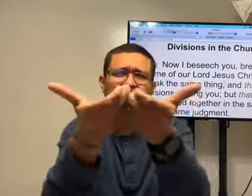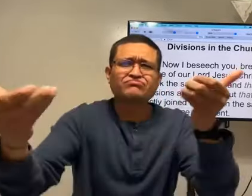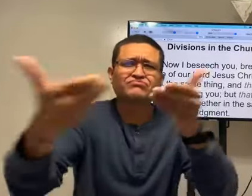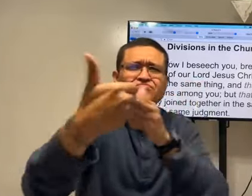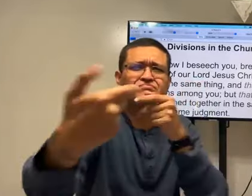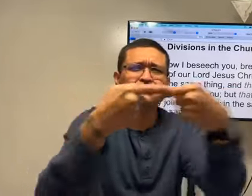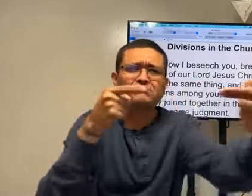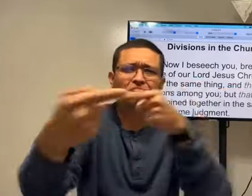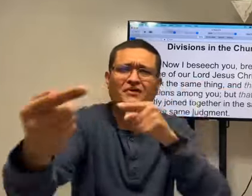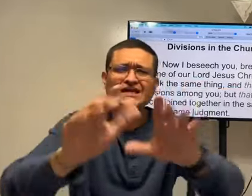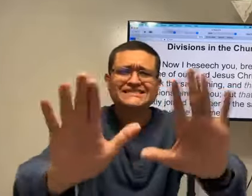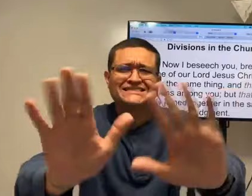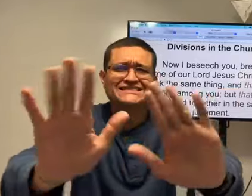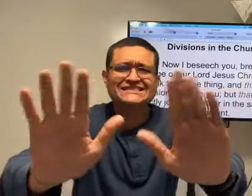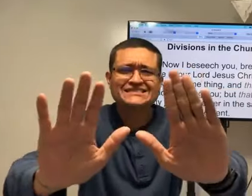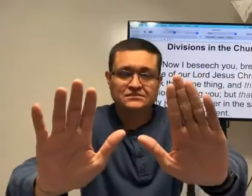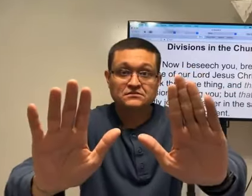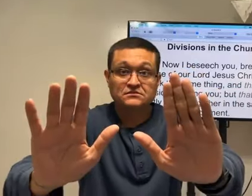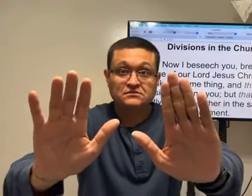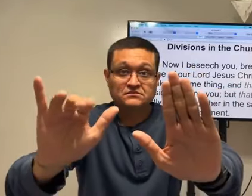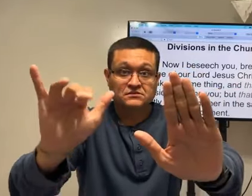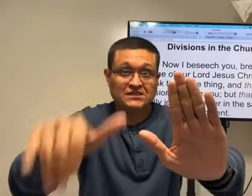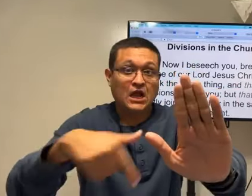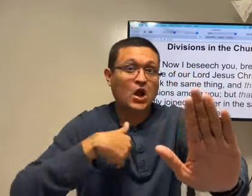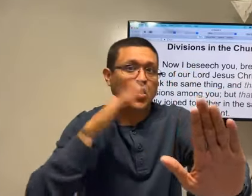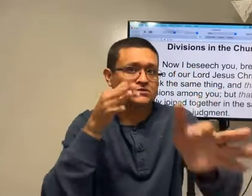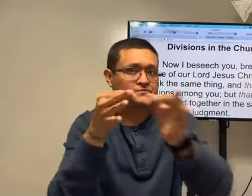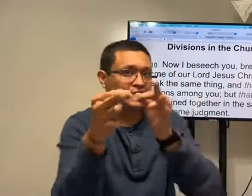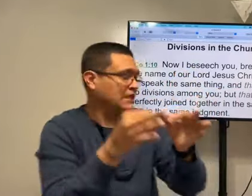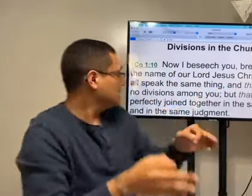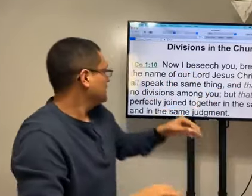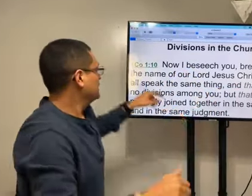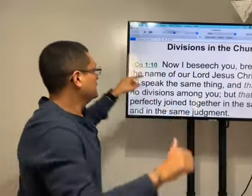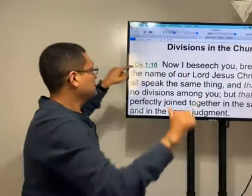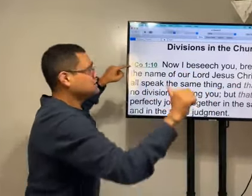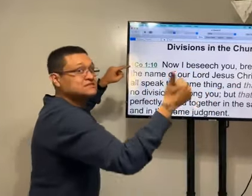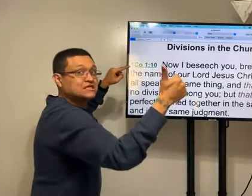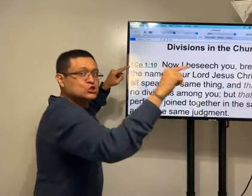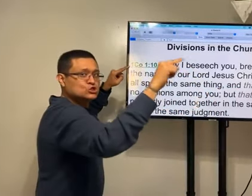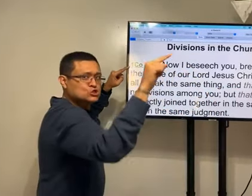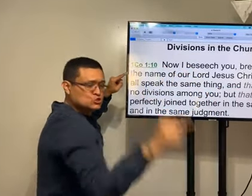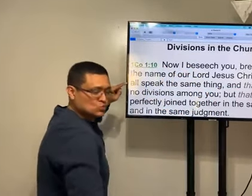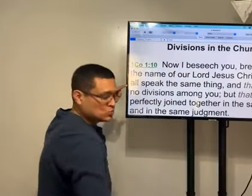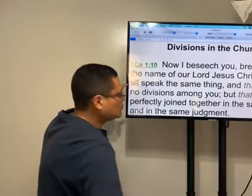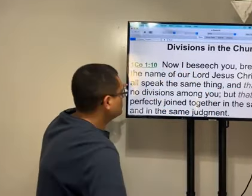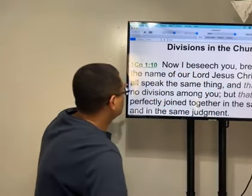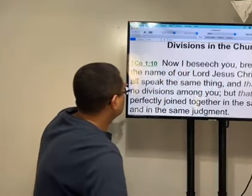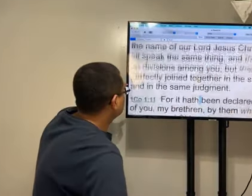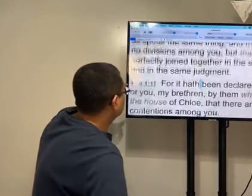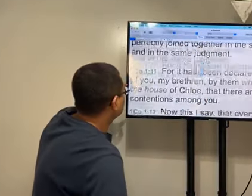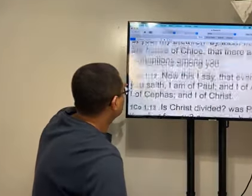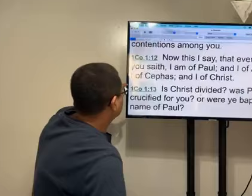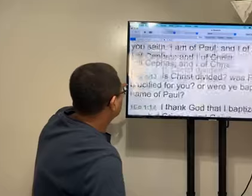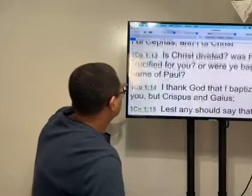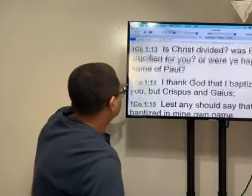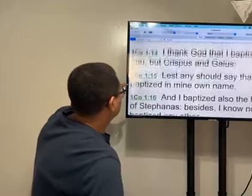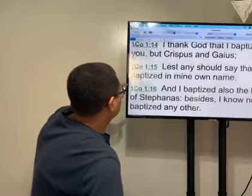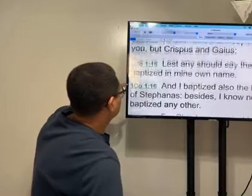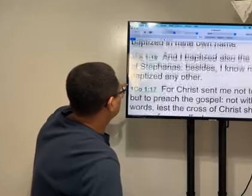Again, Paul is writing to them about the division that is happening in the church. So here, we'll start explaining from verse 10